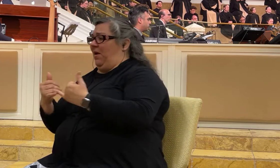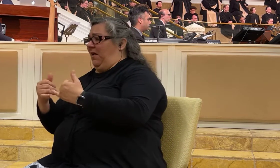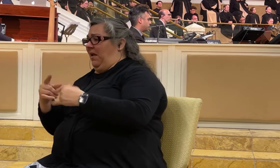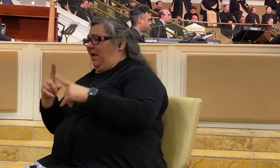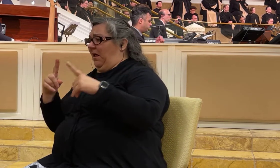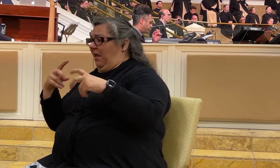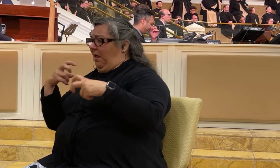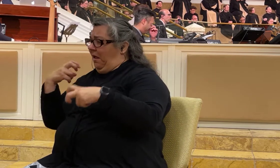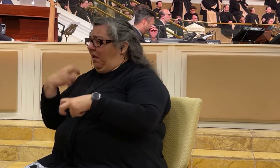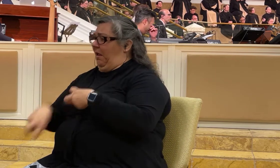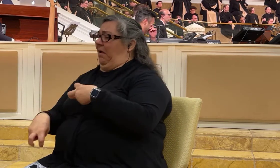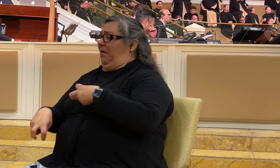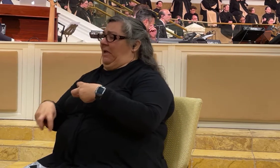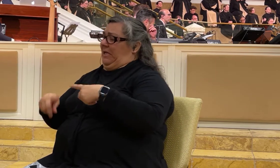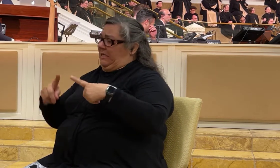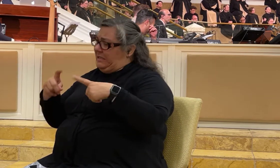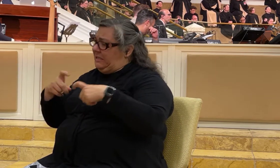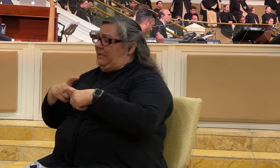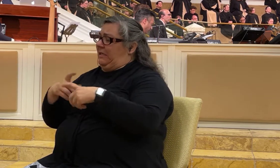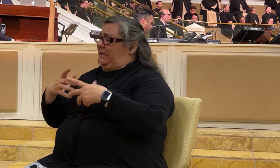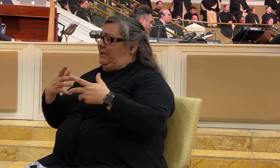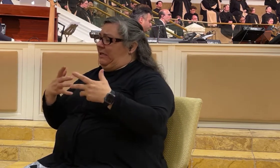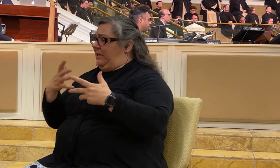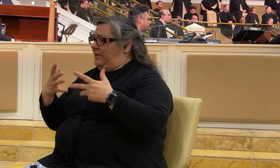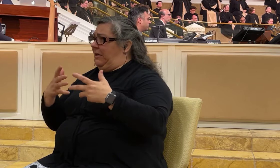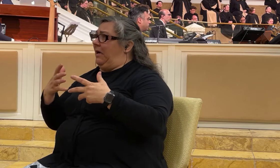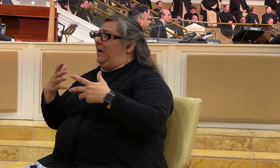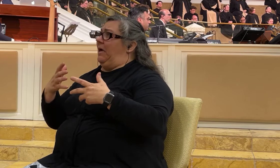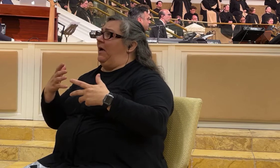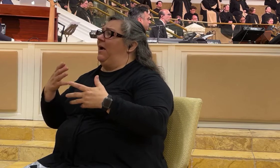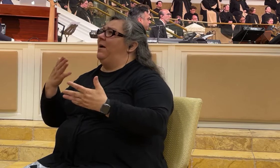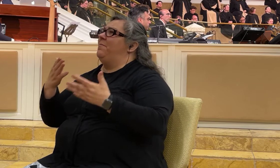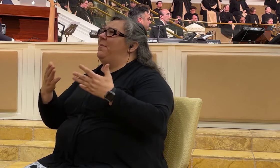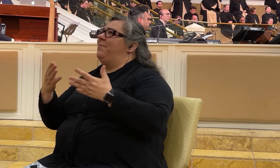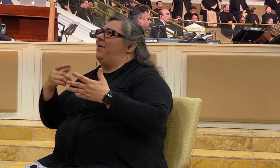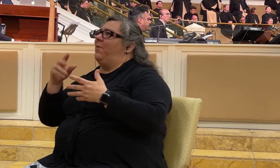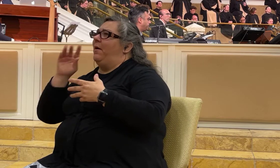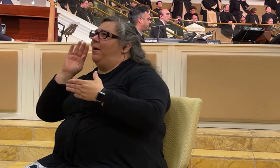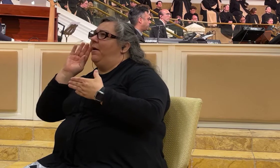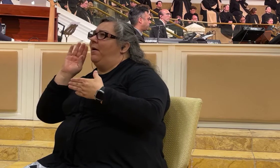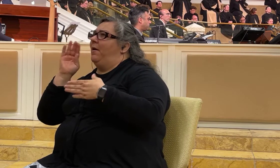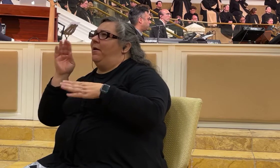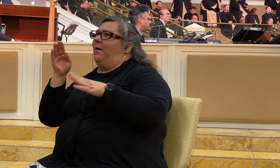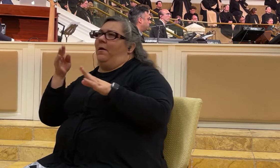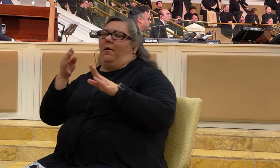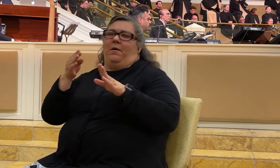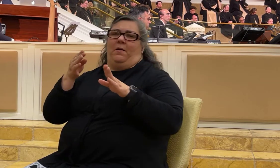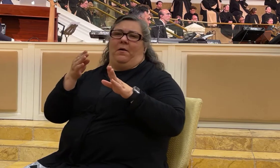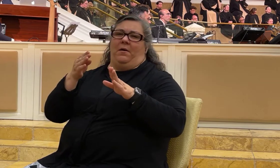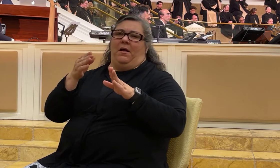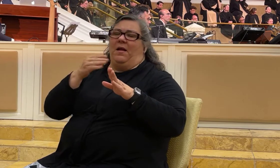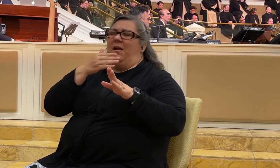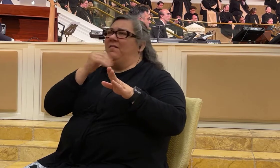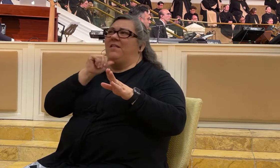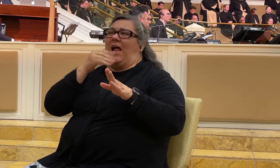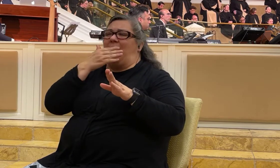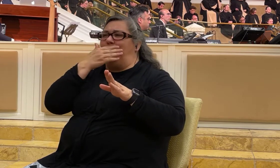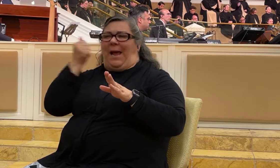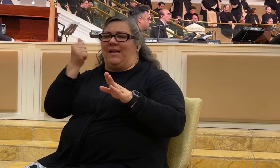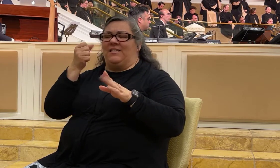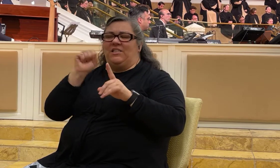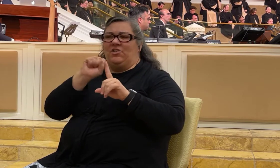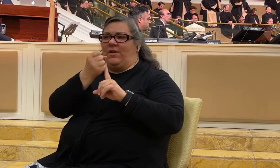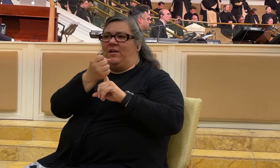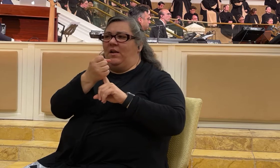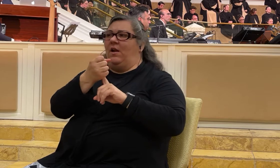And we may take recourse to a direction that is not the best. We're exposed to the sin